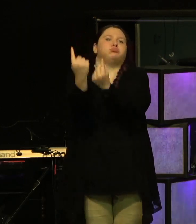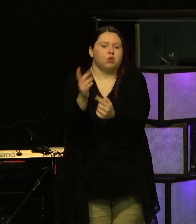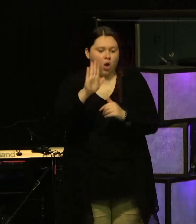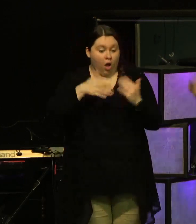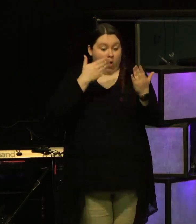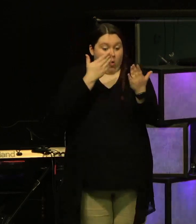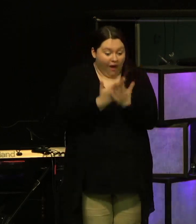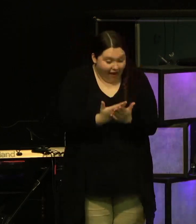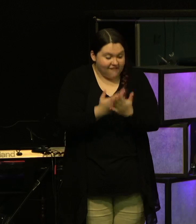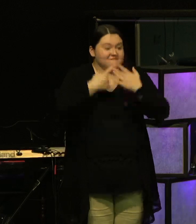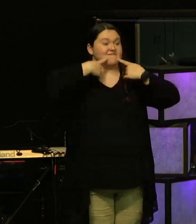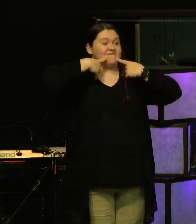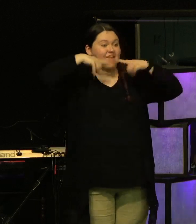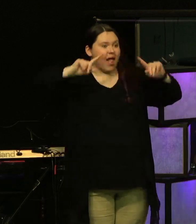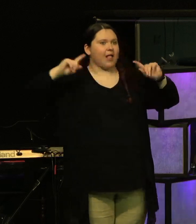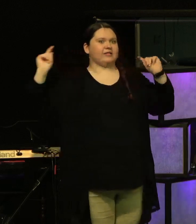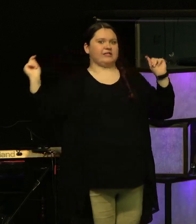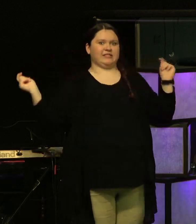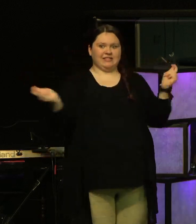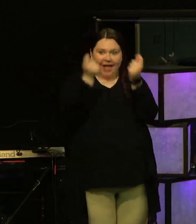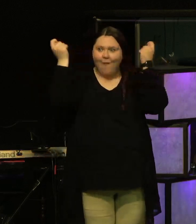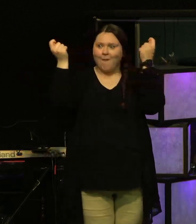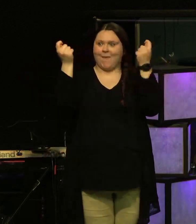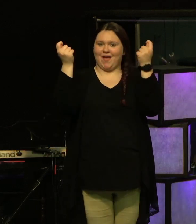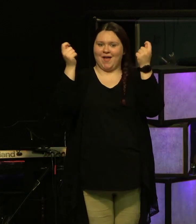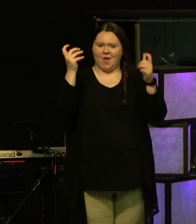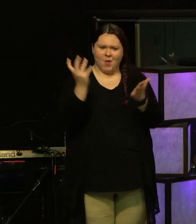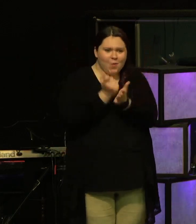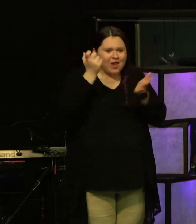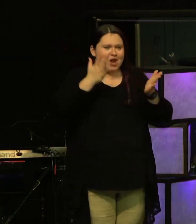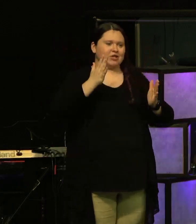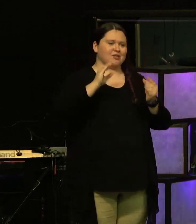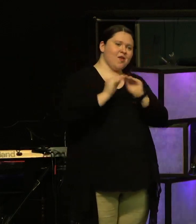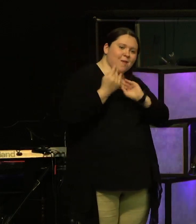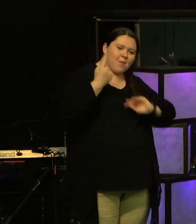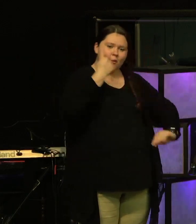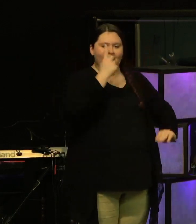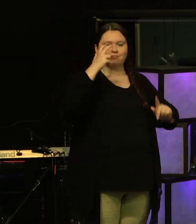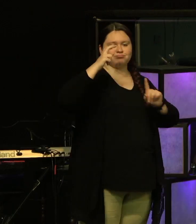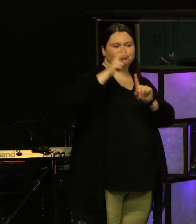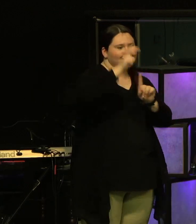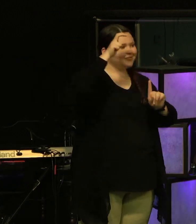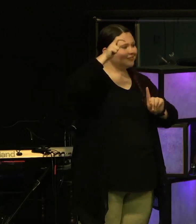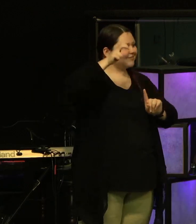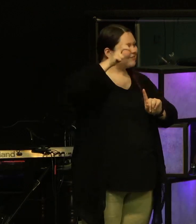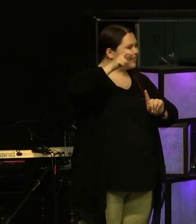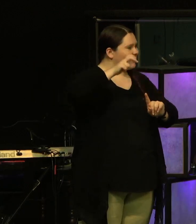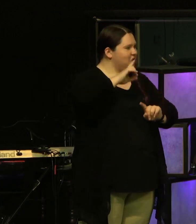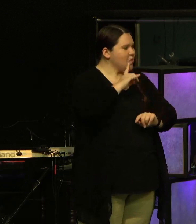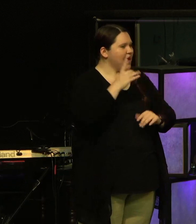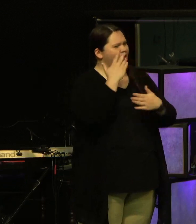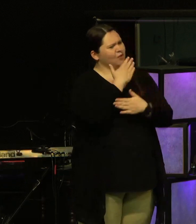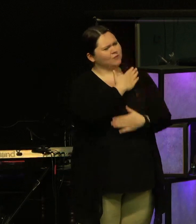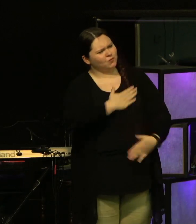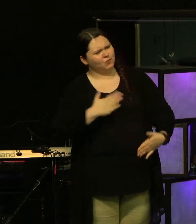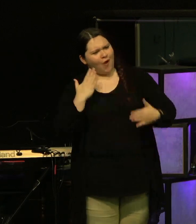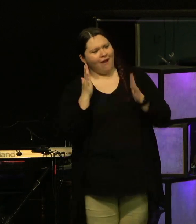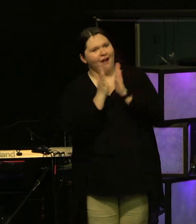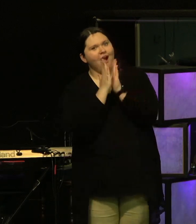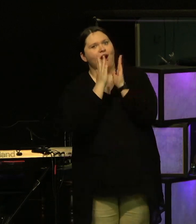point where they could celebrate as the winners, as number one, and enjoy that